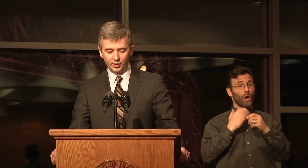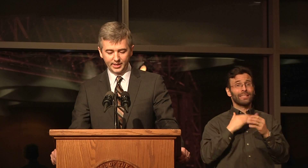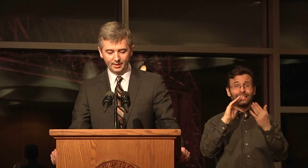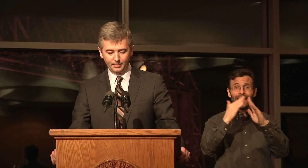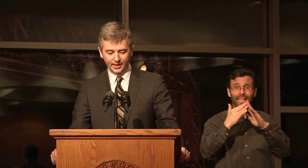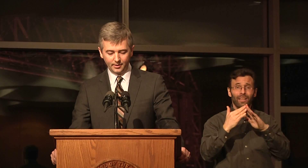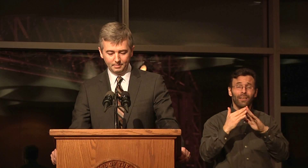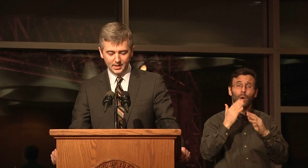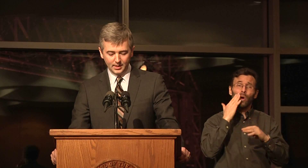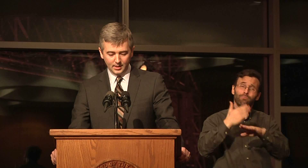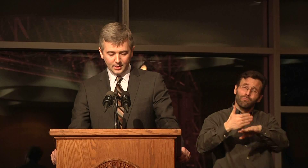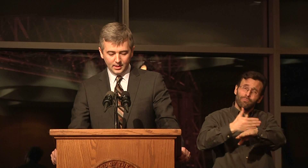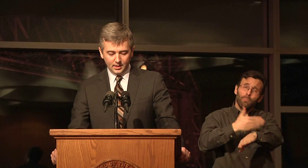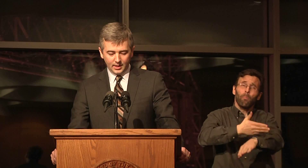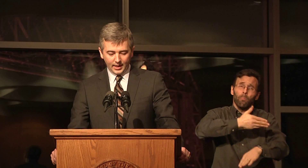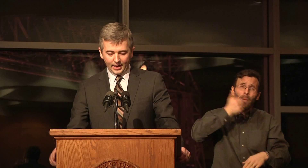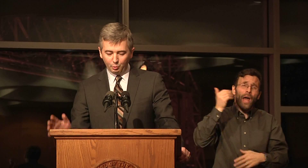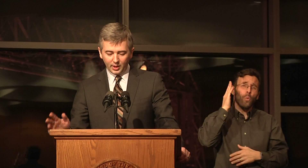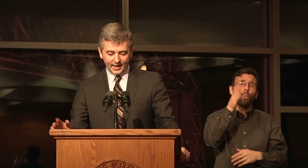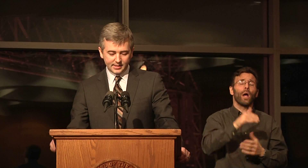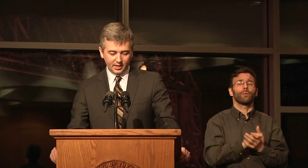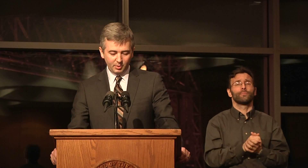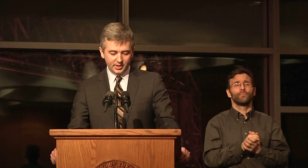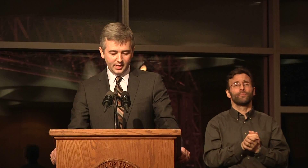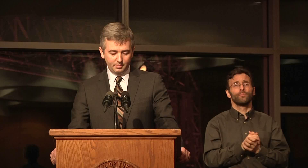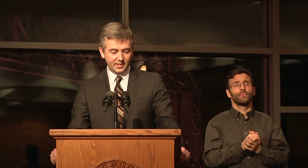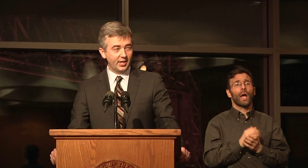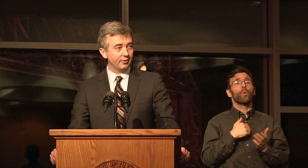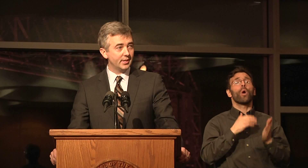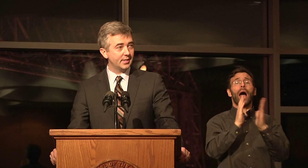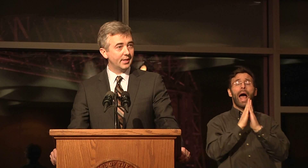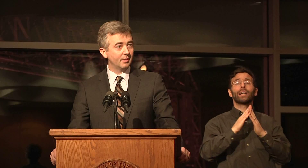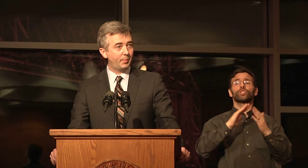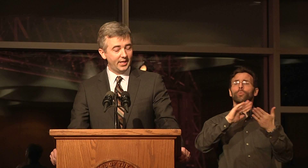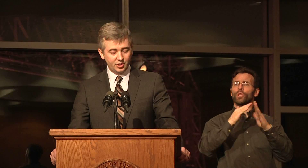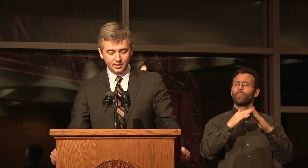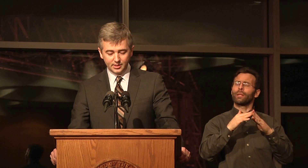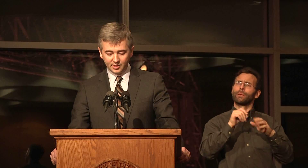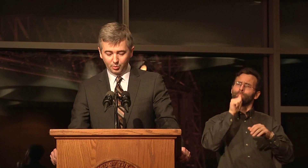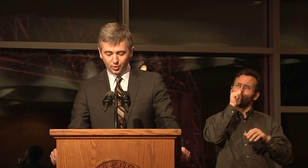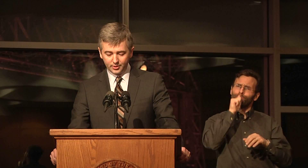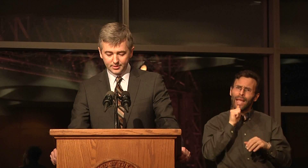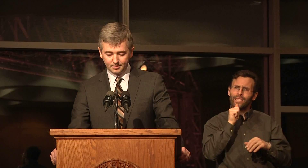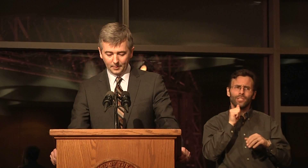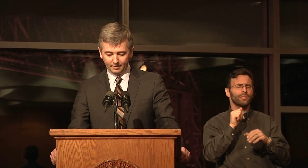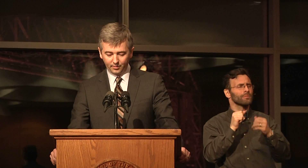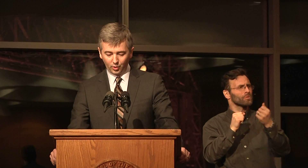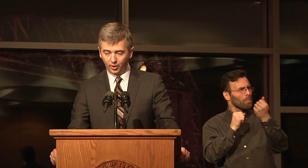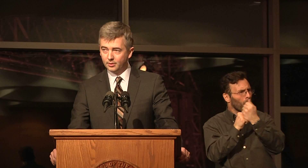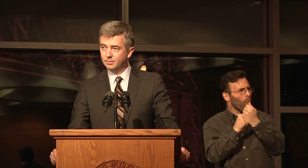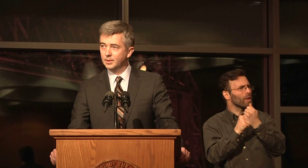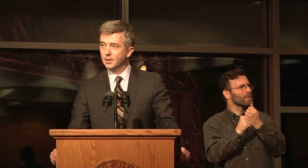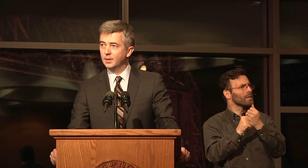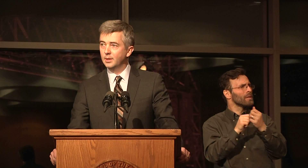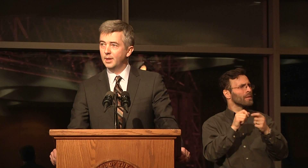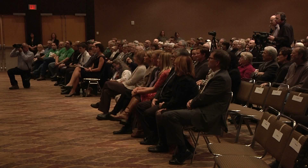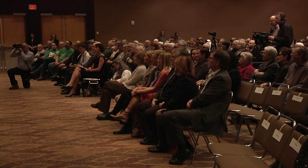and they're going to get better. I will ask the community to be generous in their patience and support